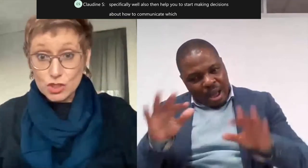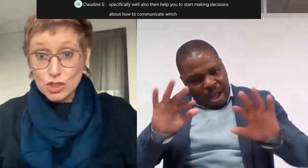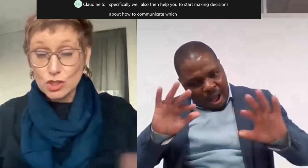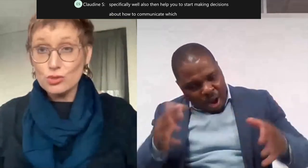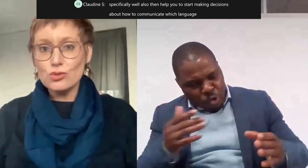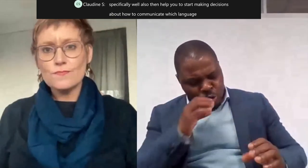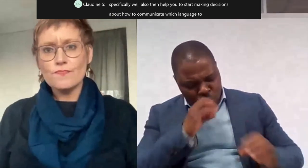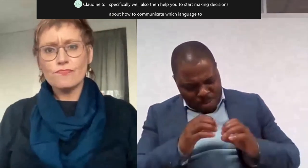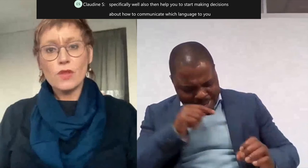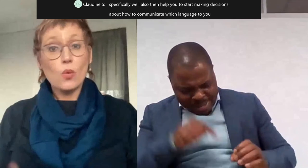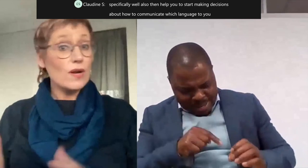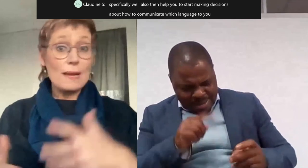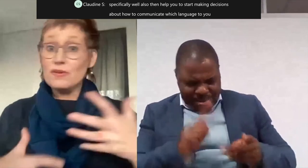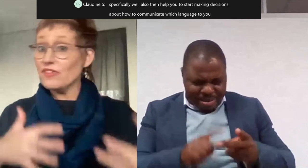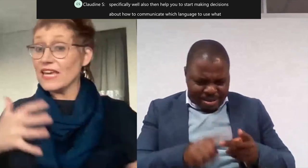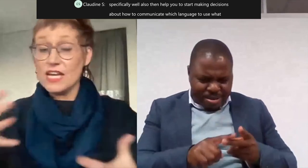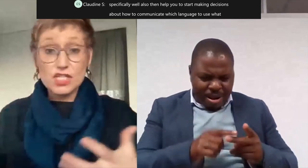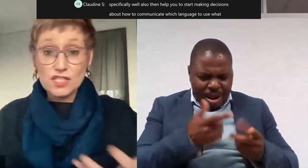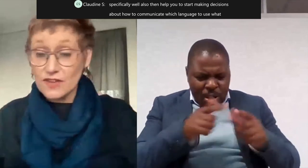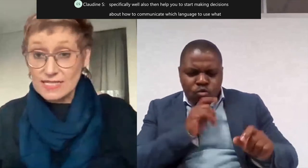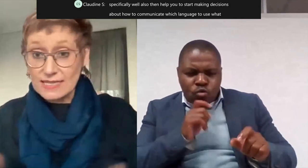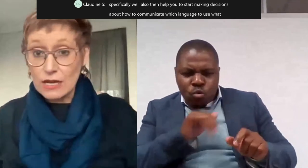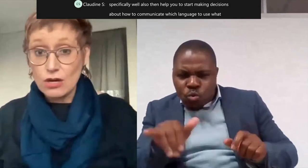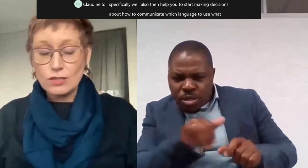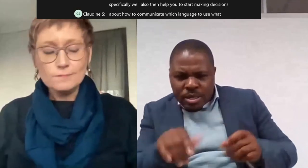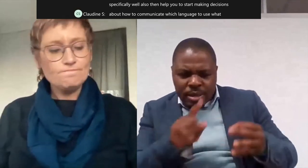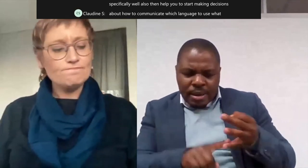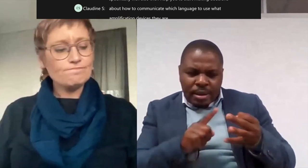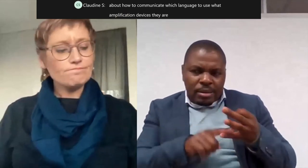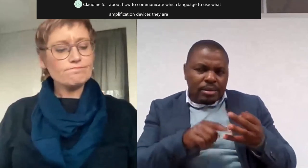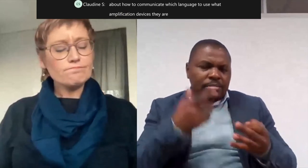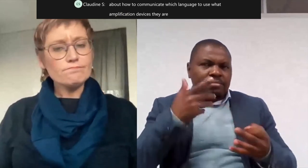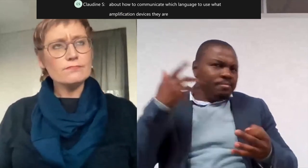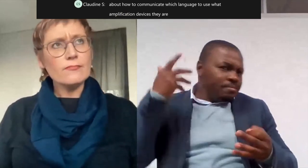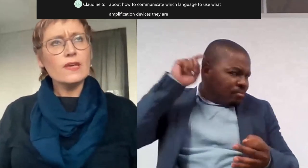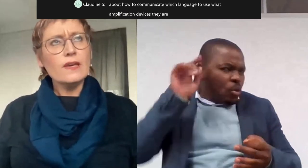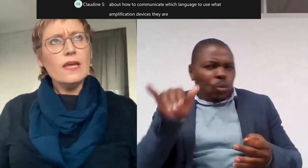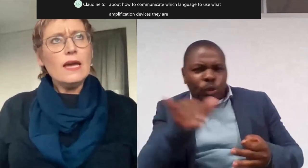which language to use, what amplification devices there are.